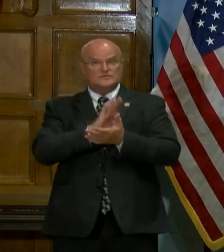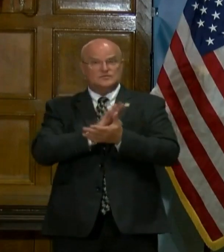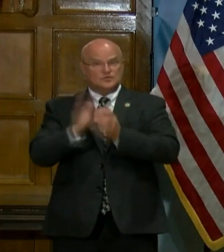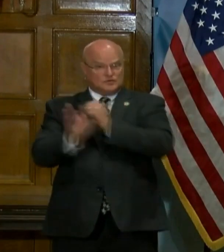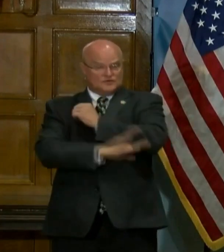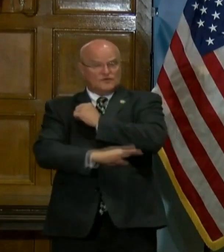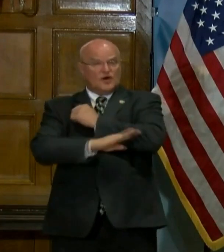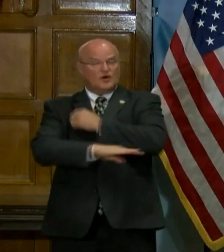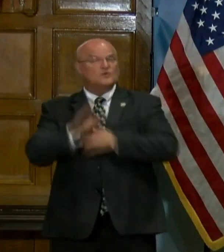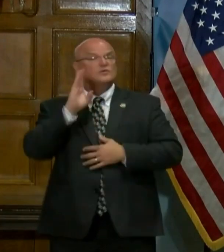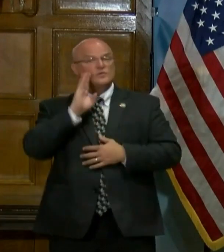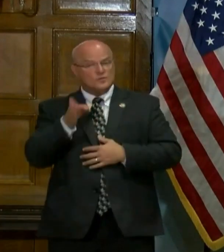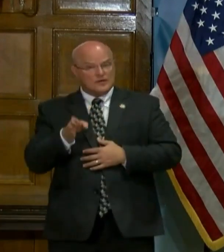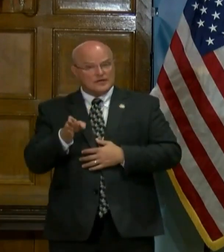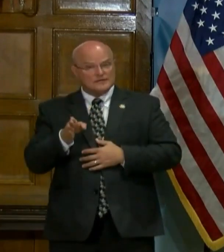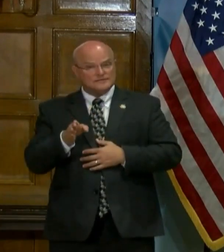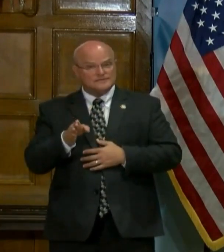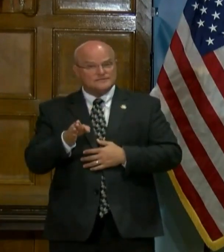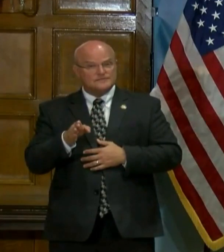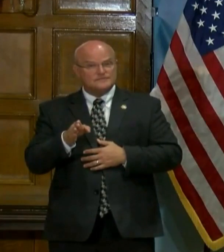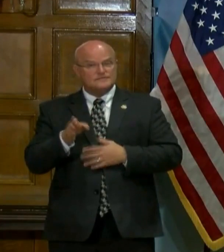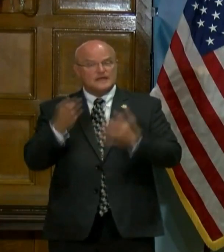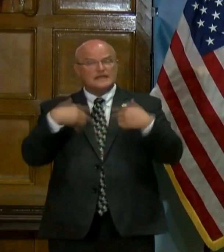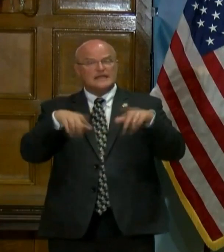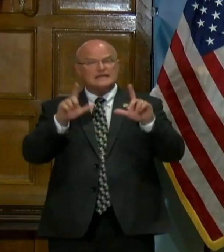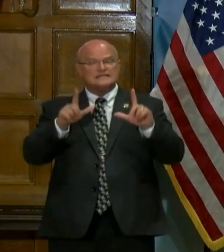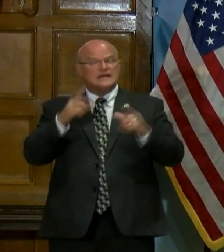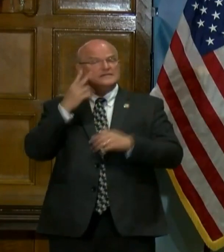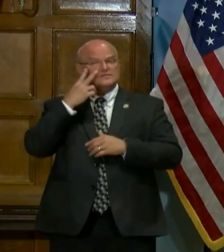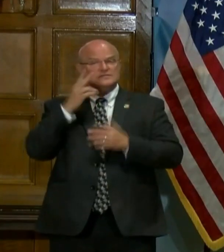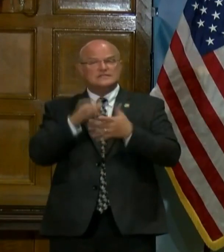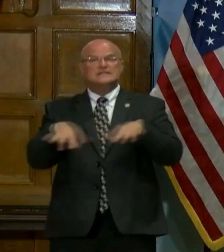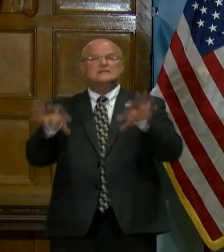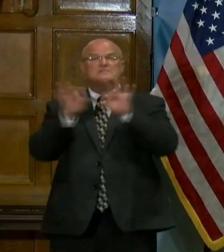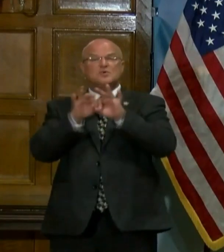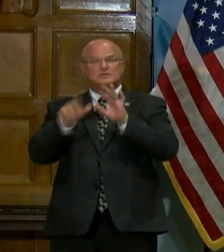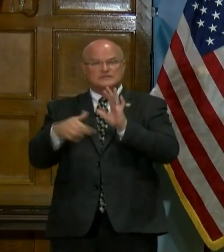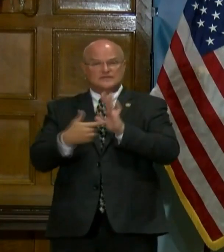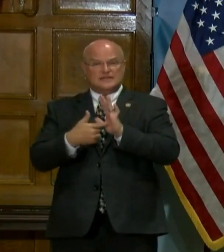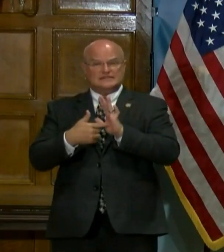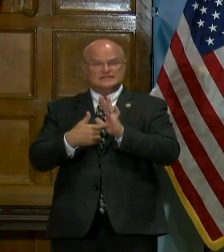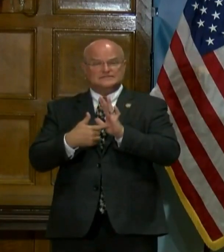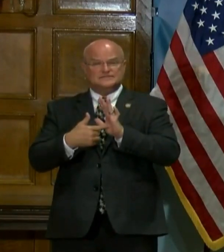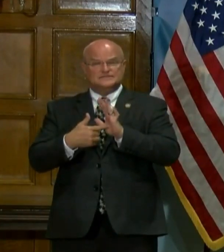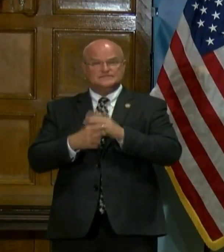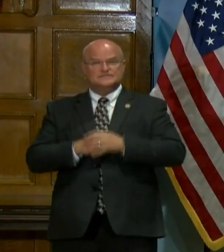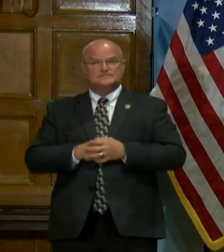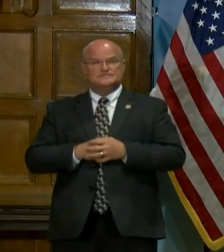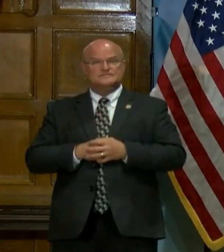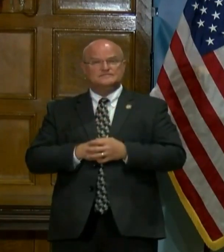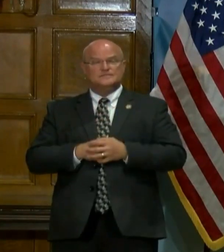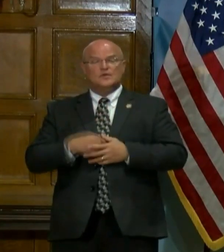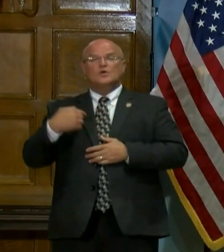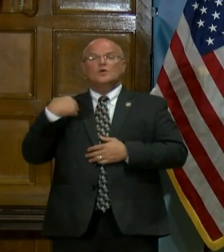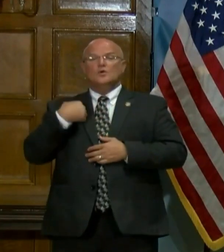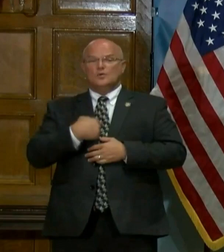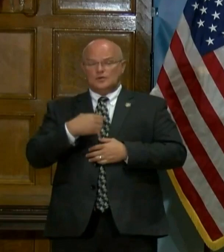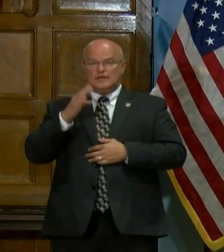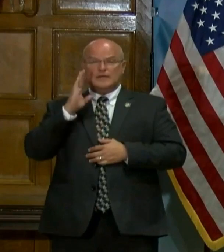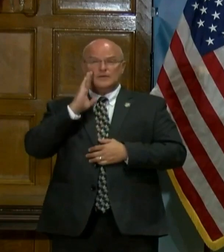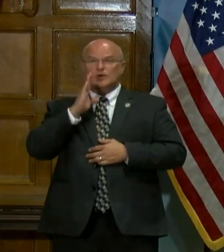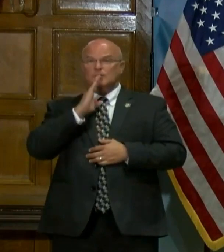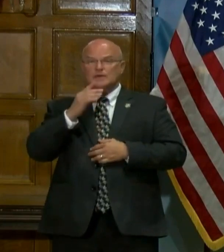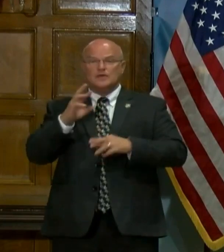next year. And if you look to the next slide, you'll see the importance of this. We're going to